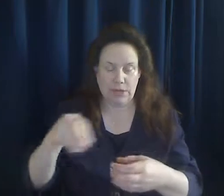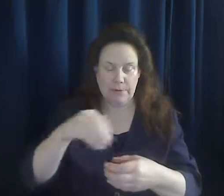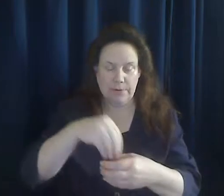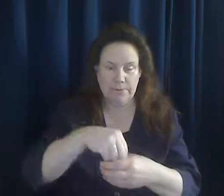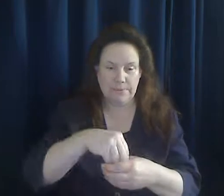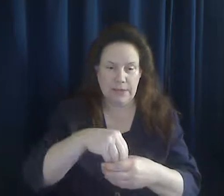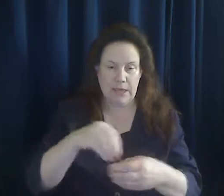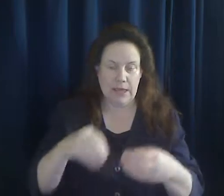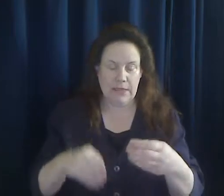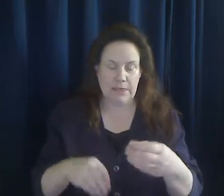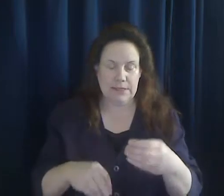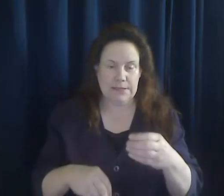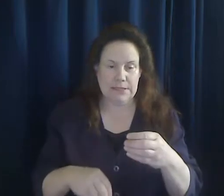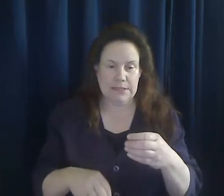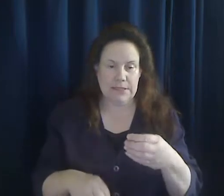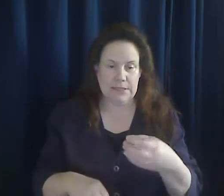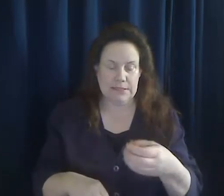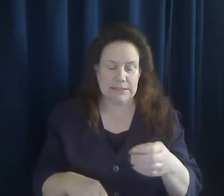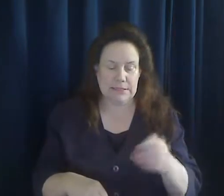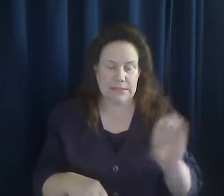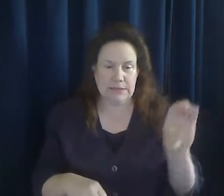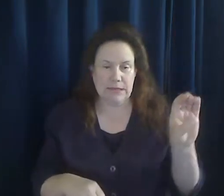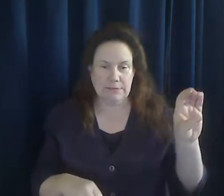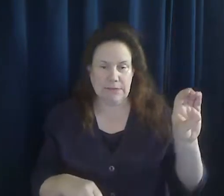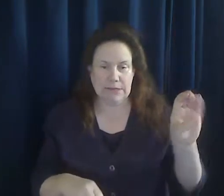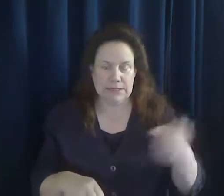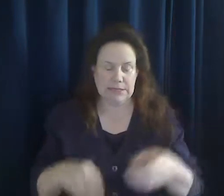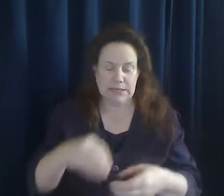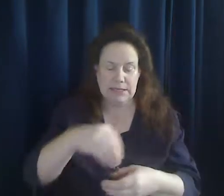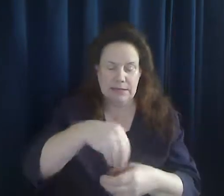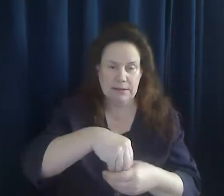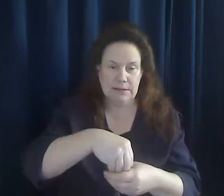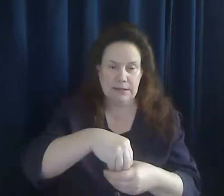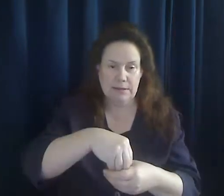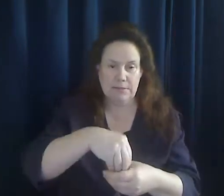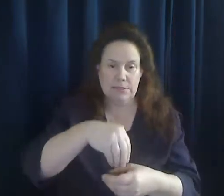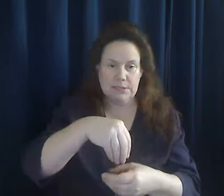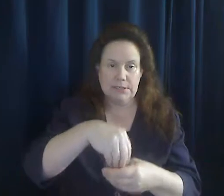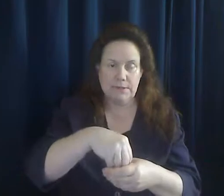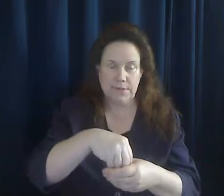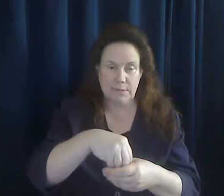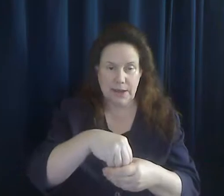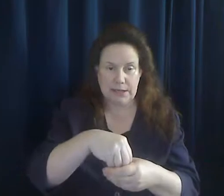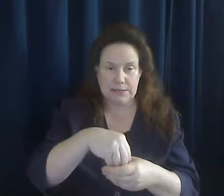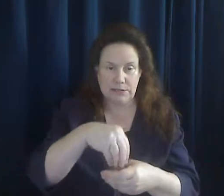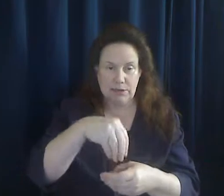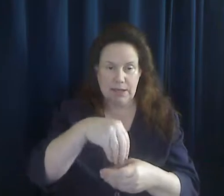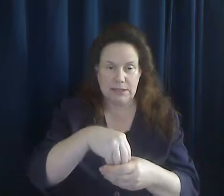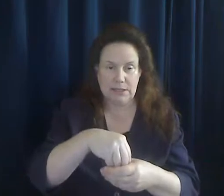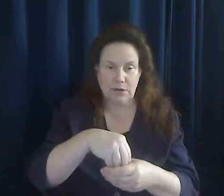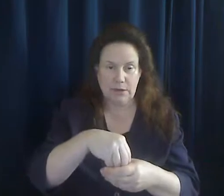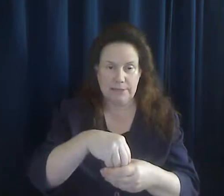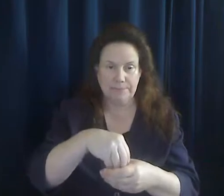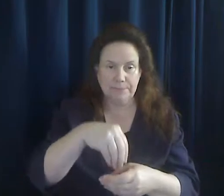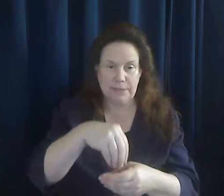shape. This is kind of like a C, just enough of a pocket so your hand can go